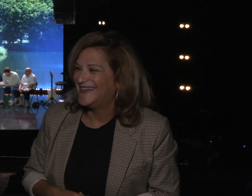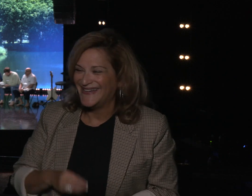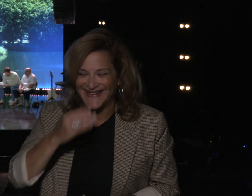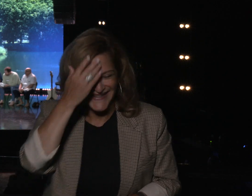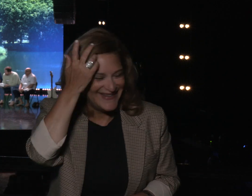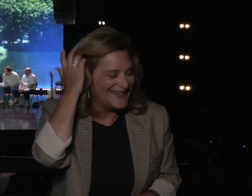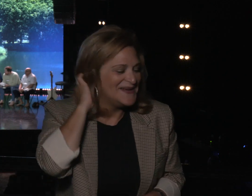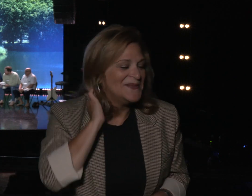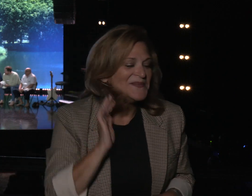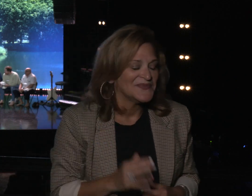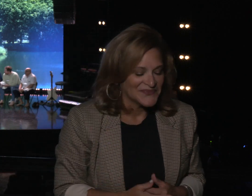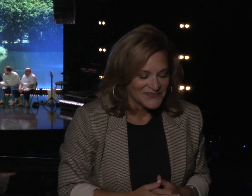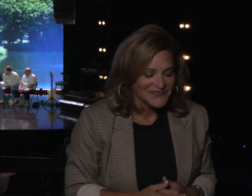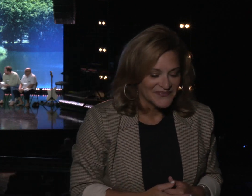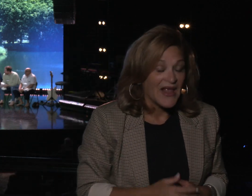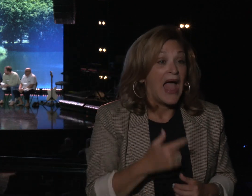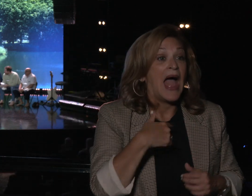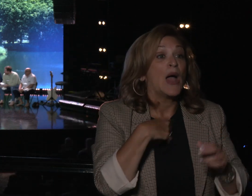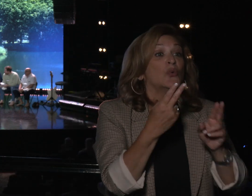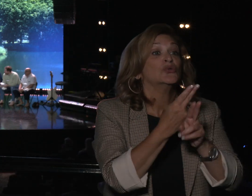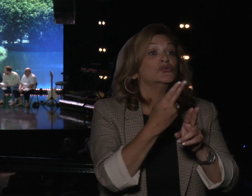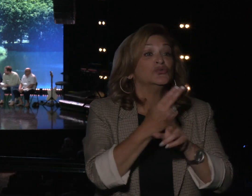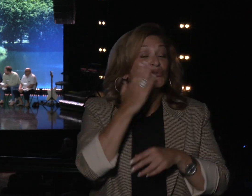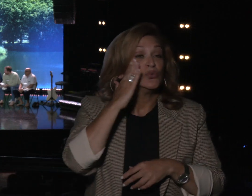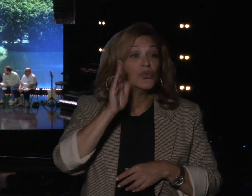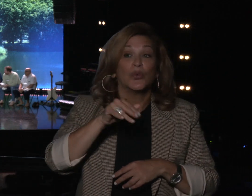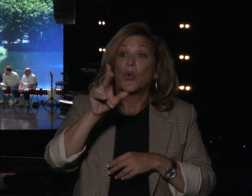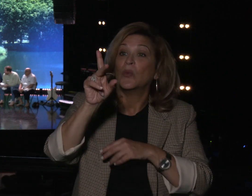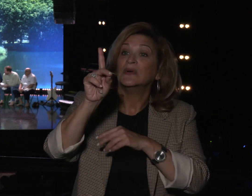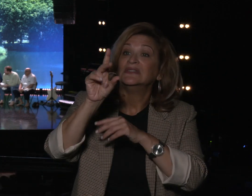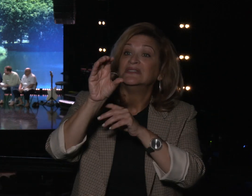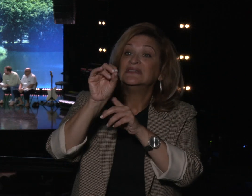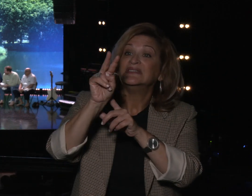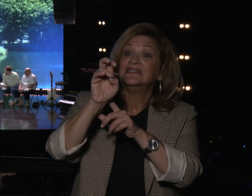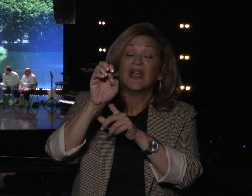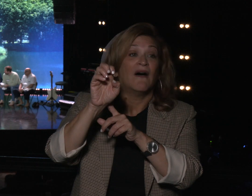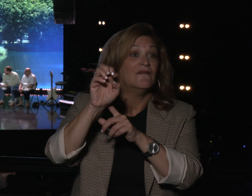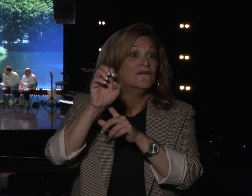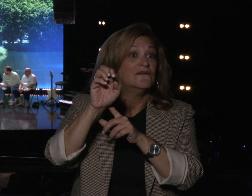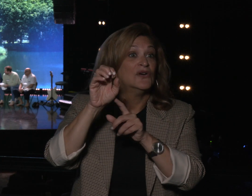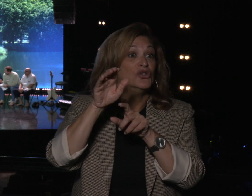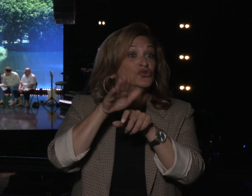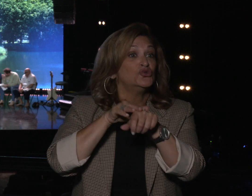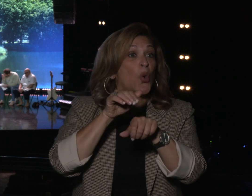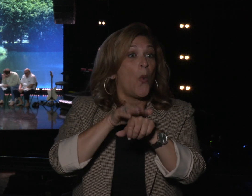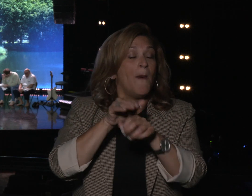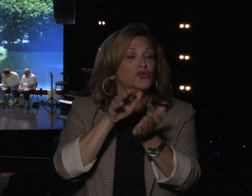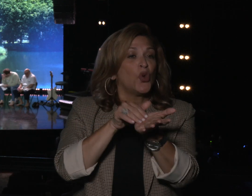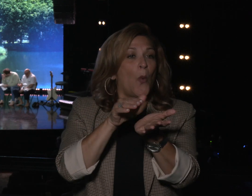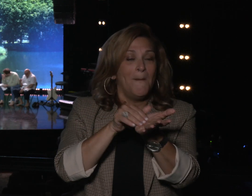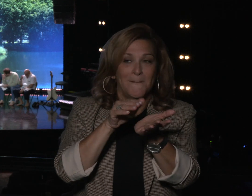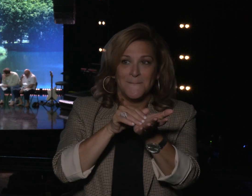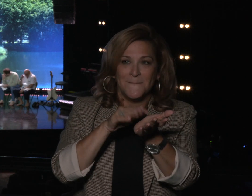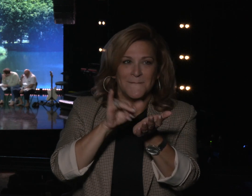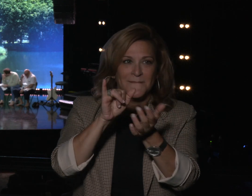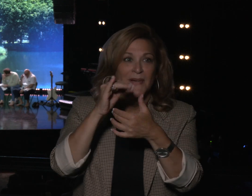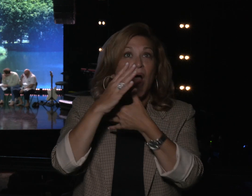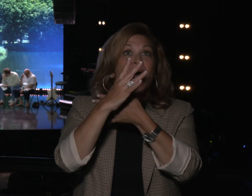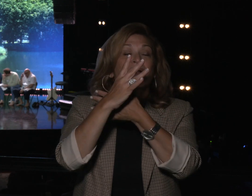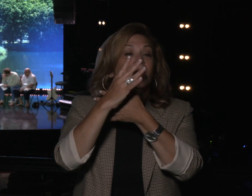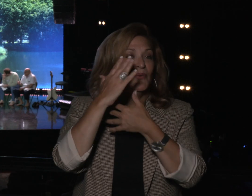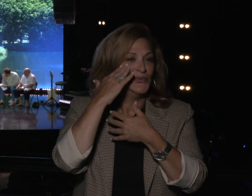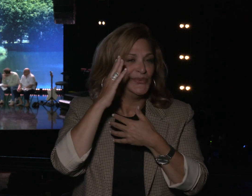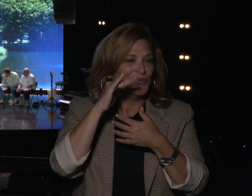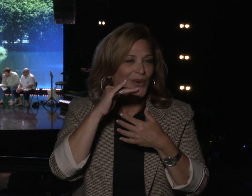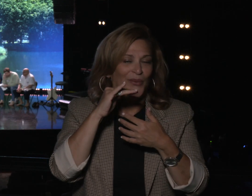I was gonna use Dove soap for the Holy Spirit, but that was a joke. For time's sake, we'll do it